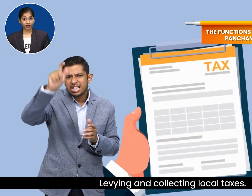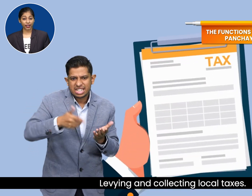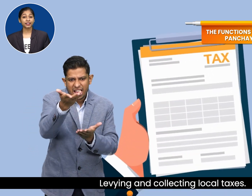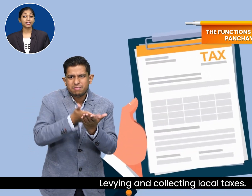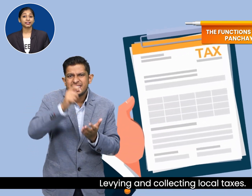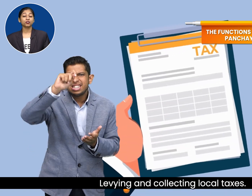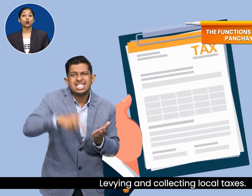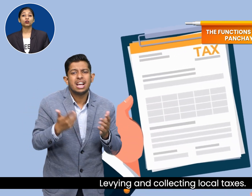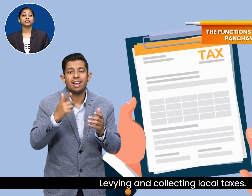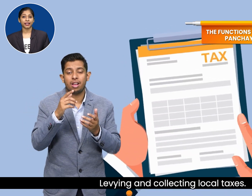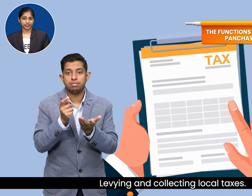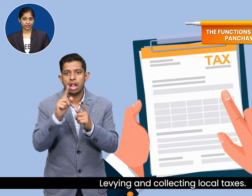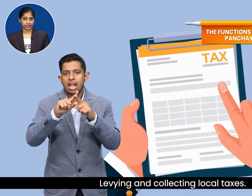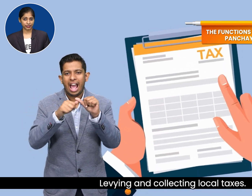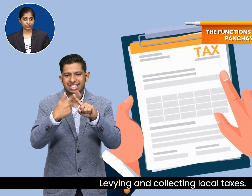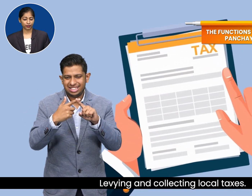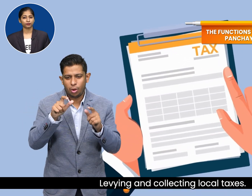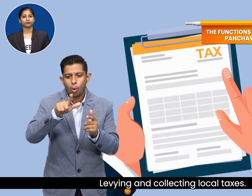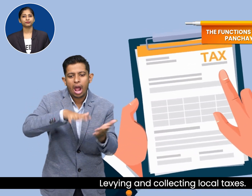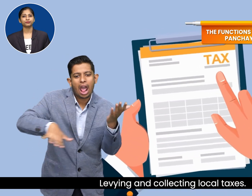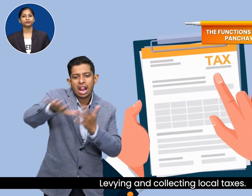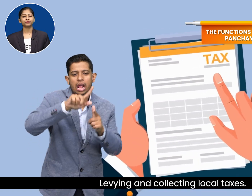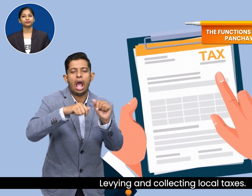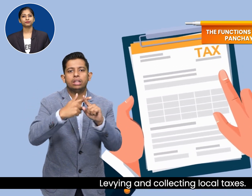Levying and collecting local taxes.